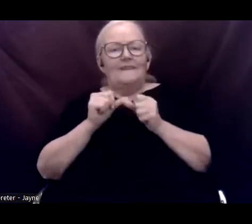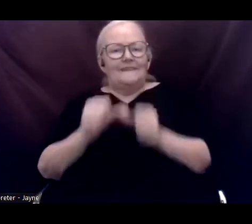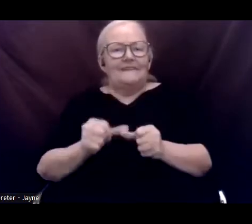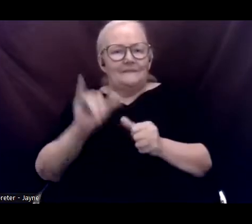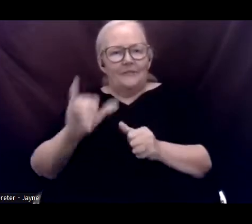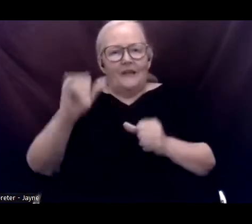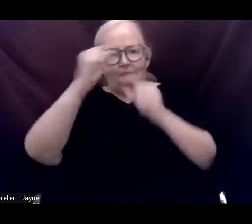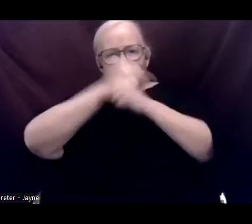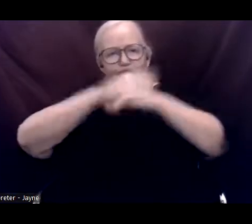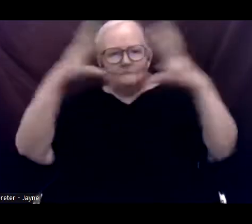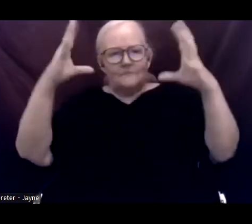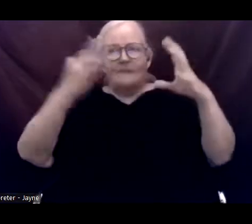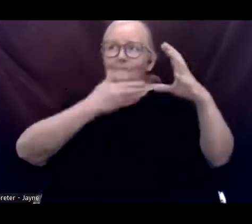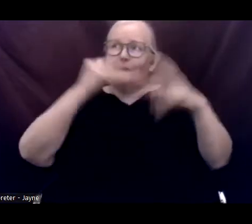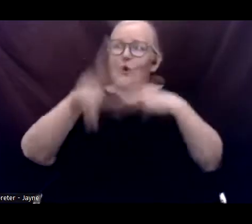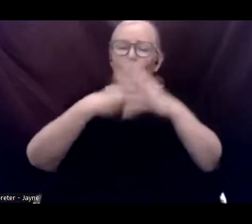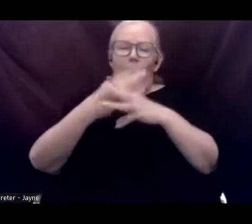a better world alive.